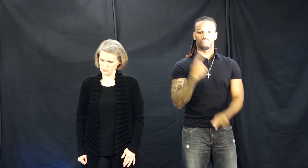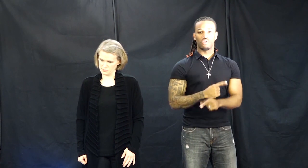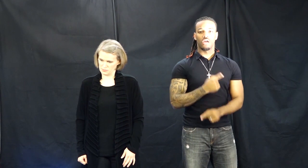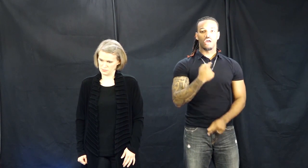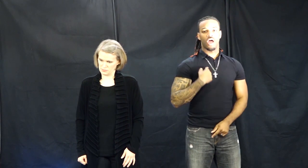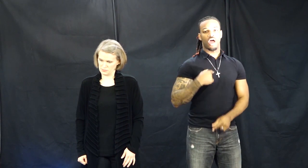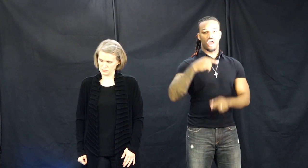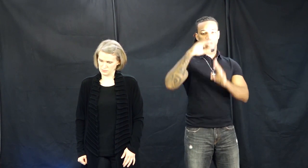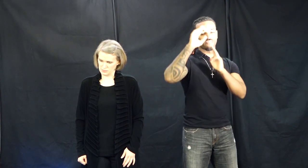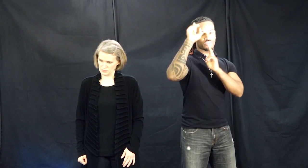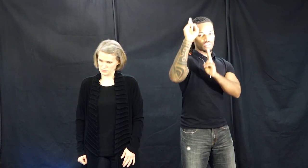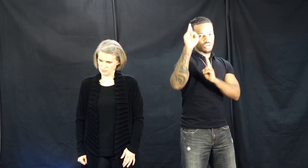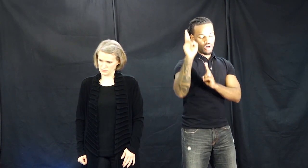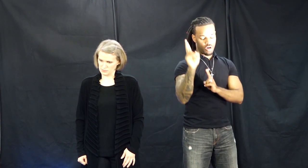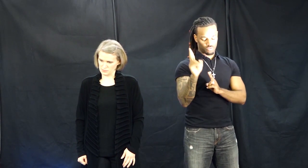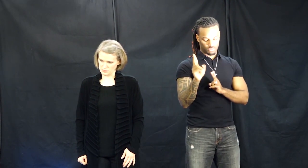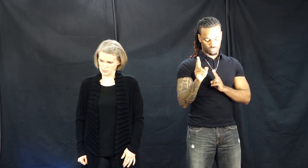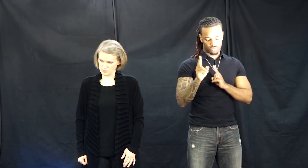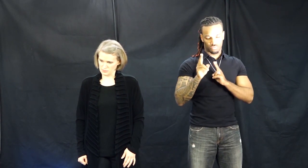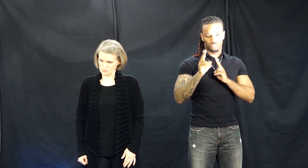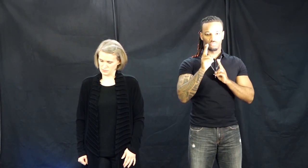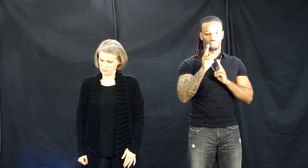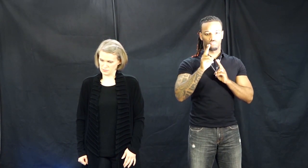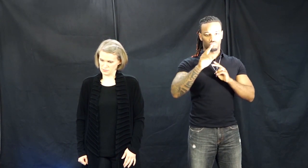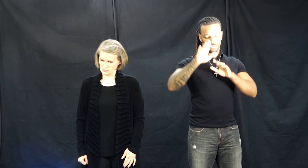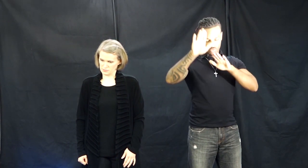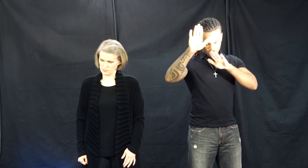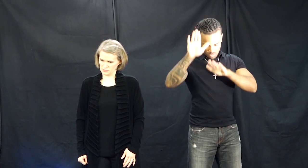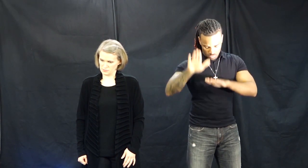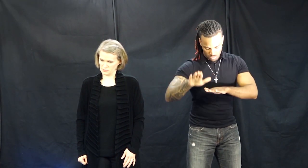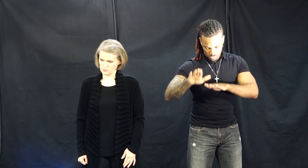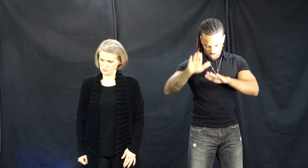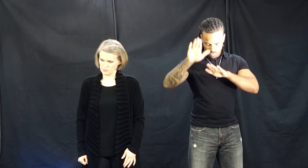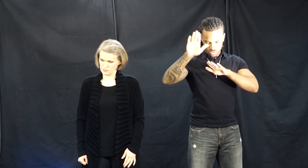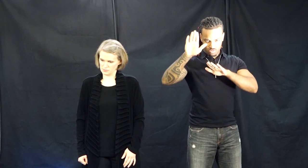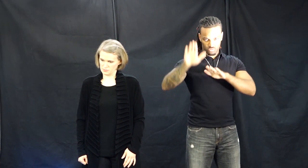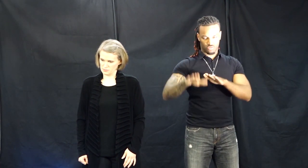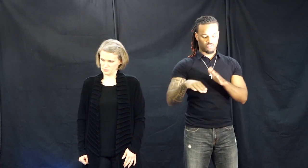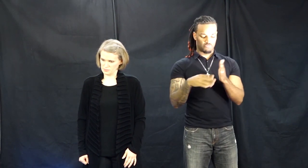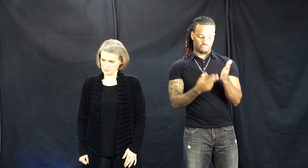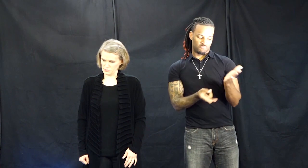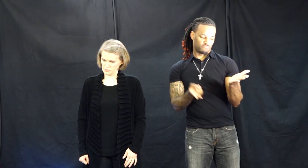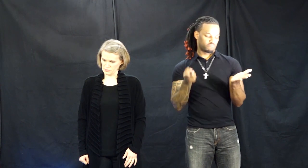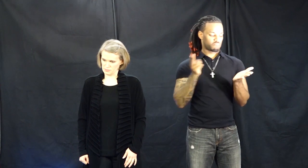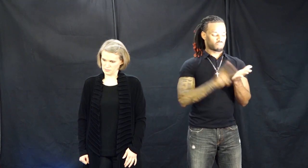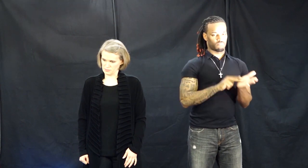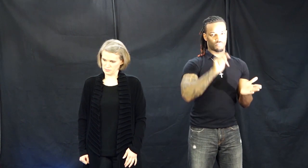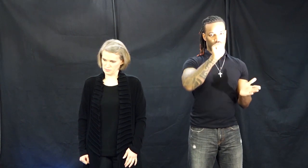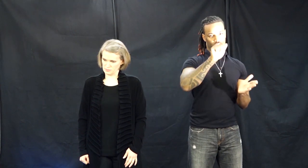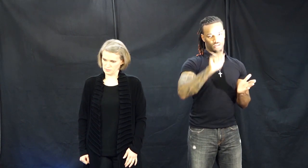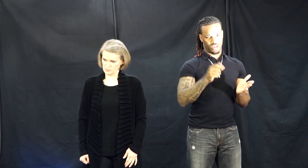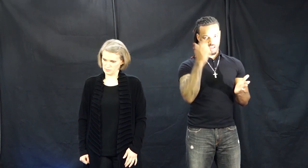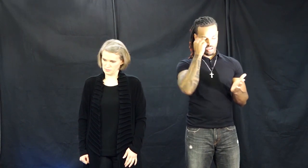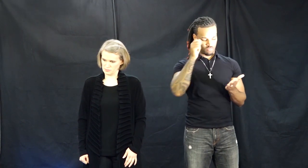right. I have the honor to be your obedient servant, Abraham.